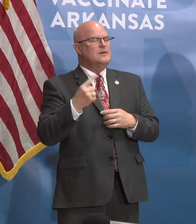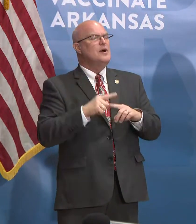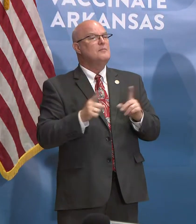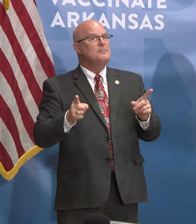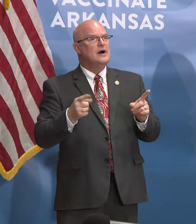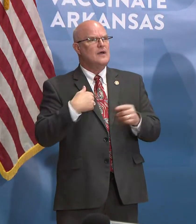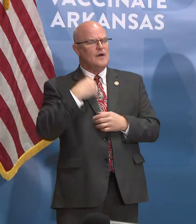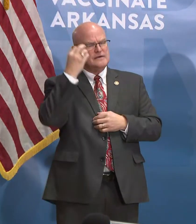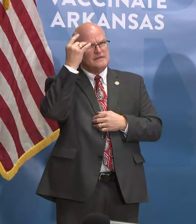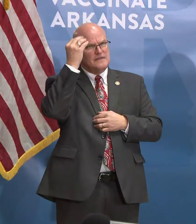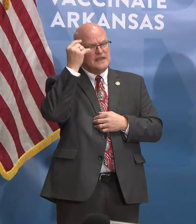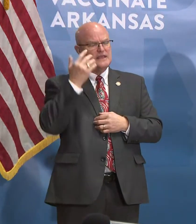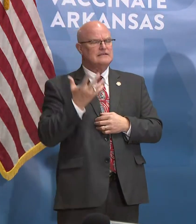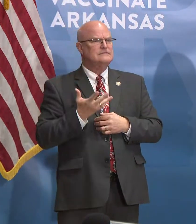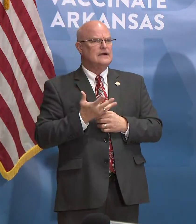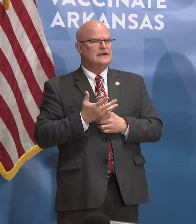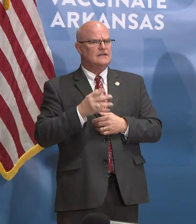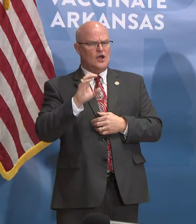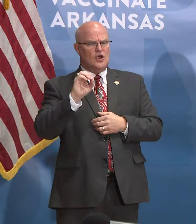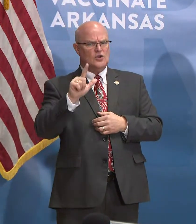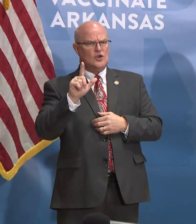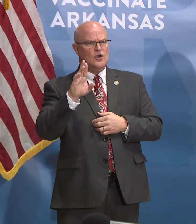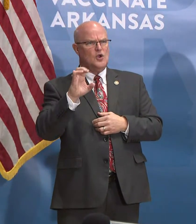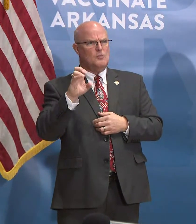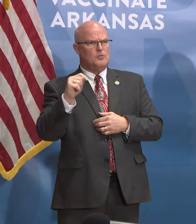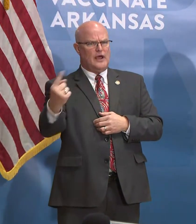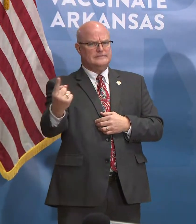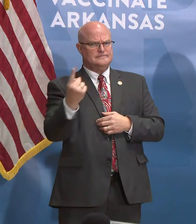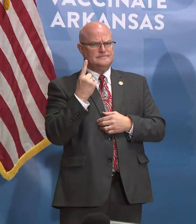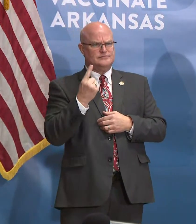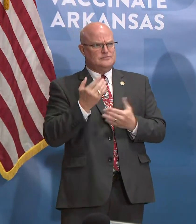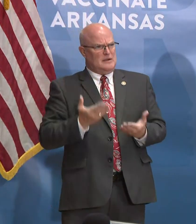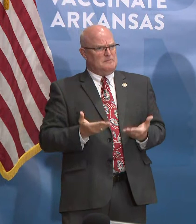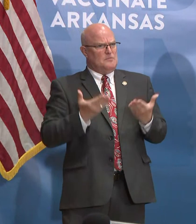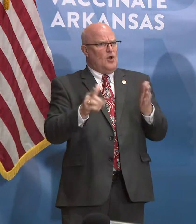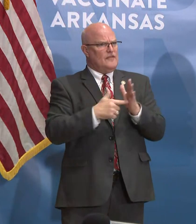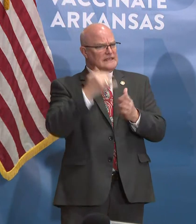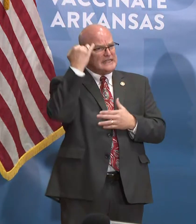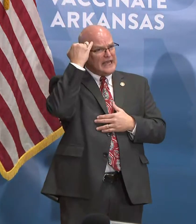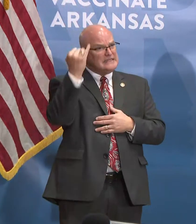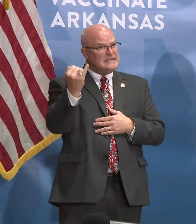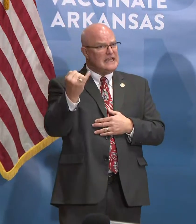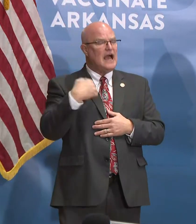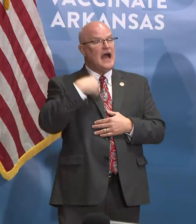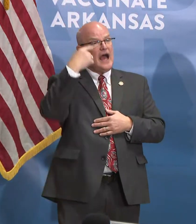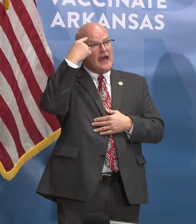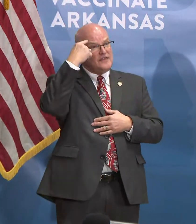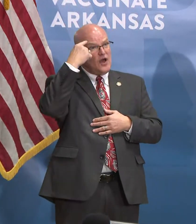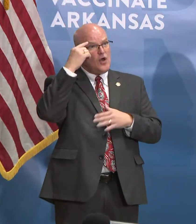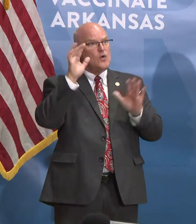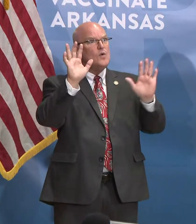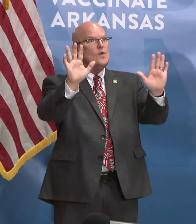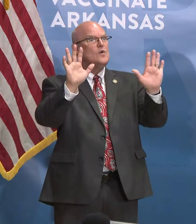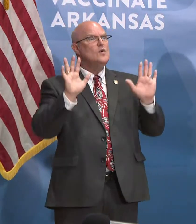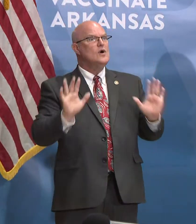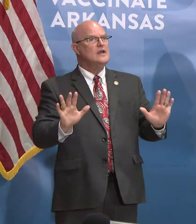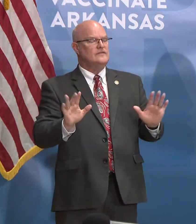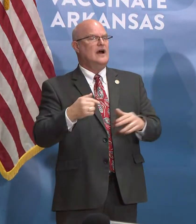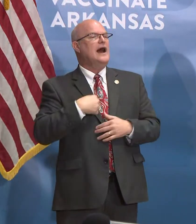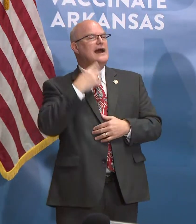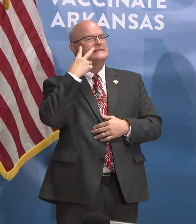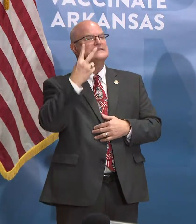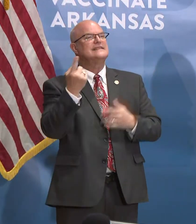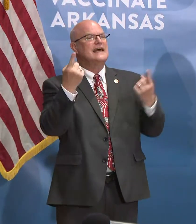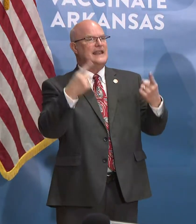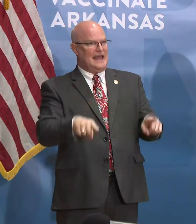what I was thinking was Colonel Bryant came to me and proposed this idea. I thought that is a great idea. I can see